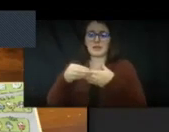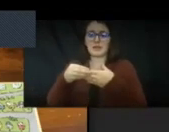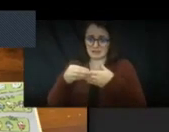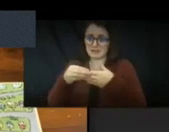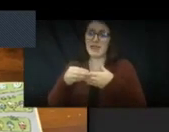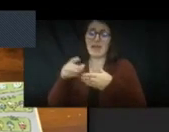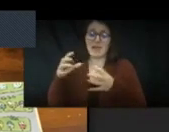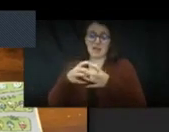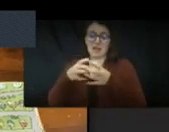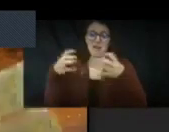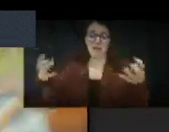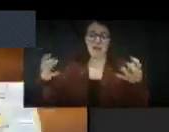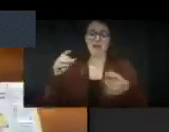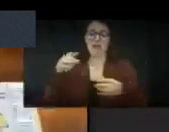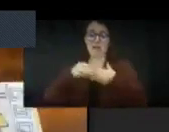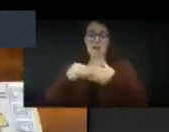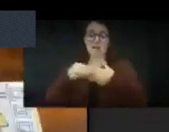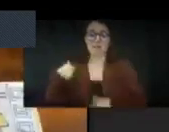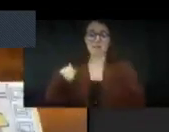use every day.